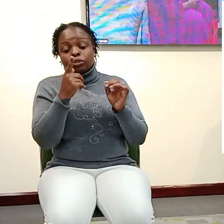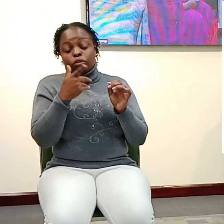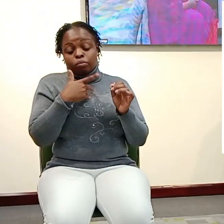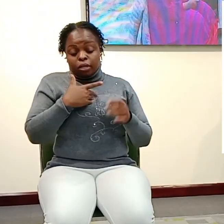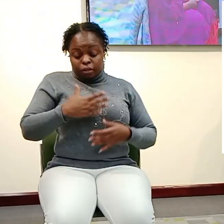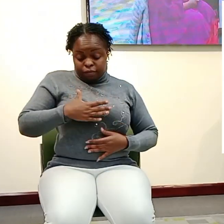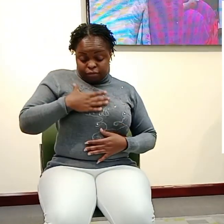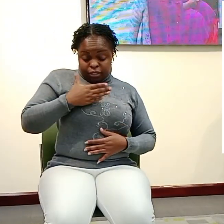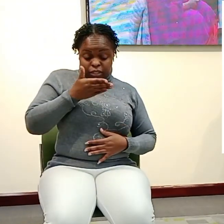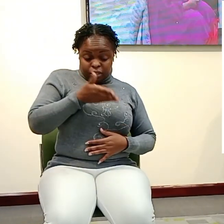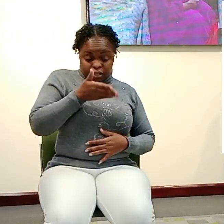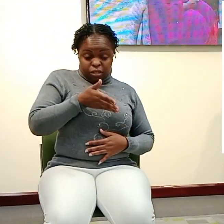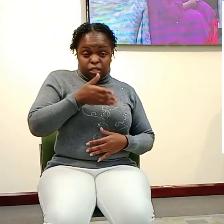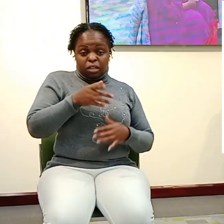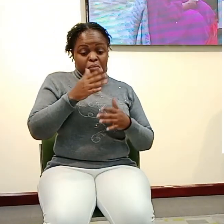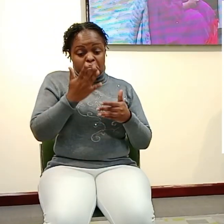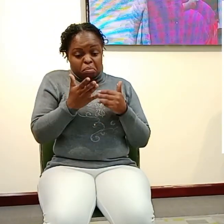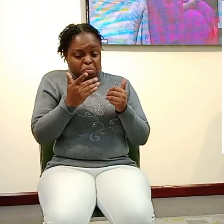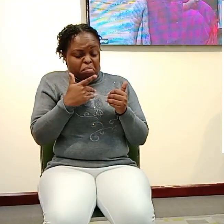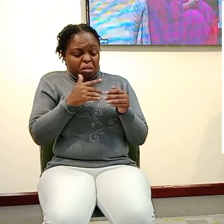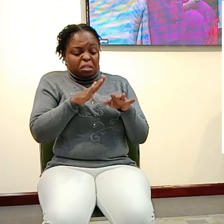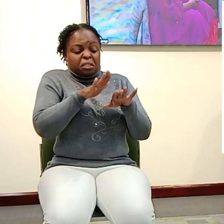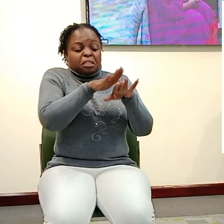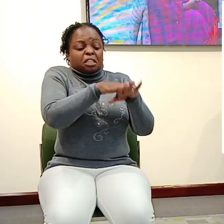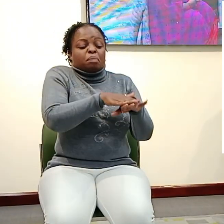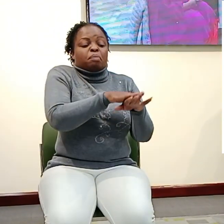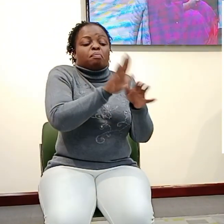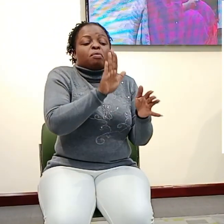in this country. I'm probably overstepping what I should say,